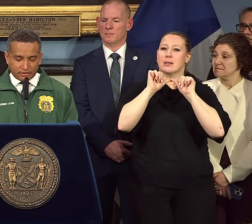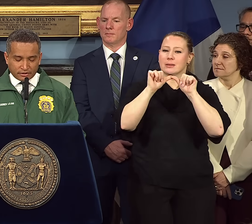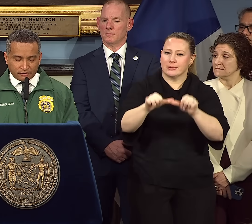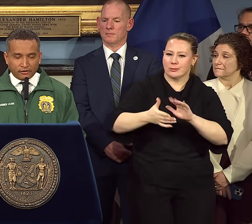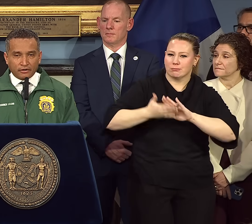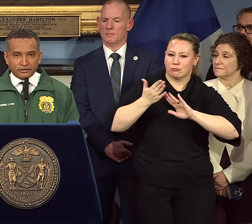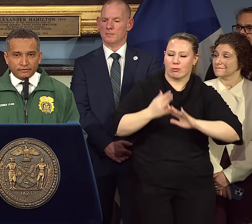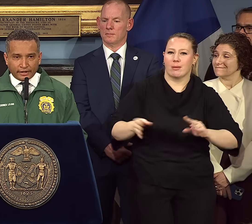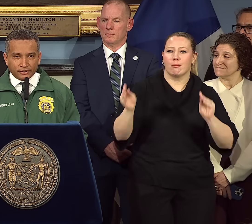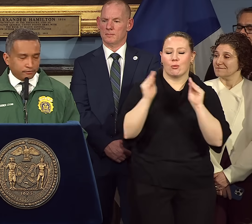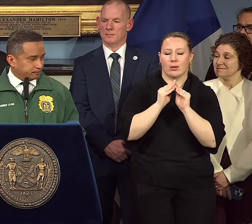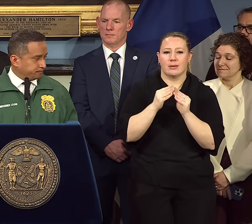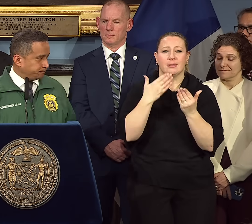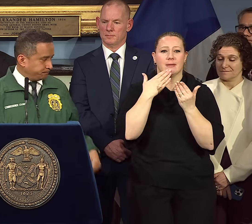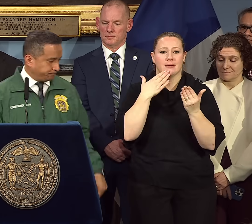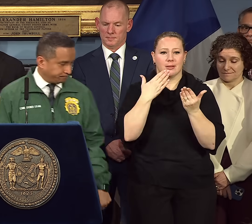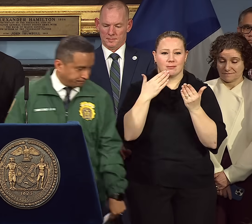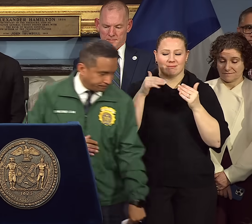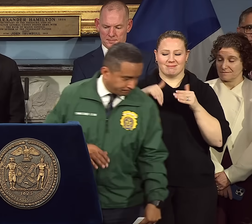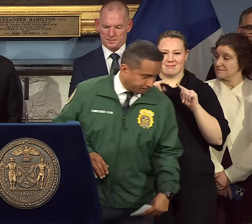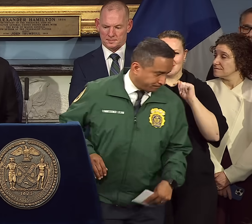this administration at large. Thank you.